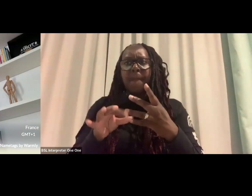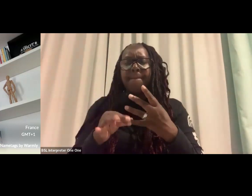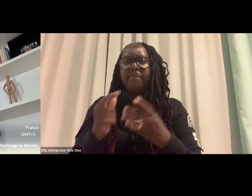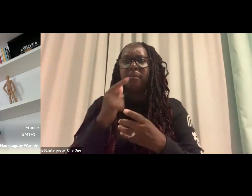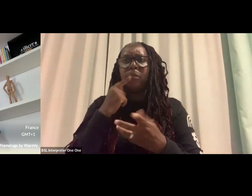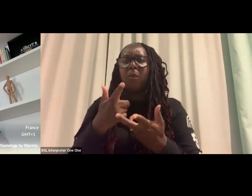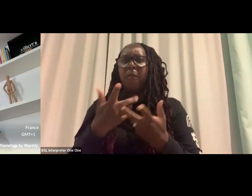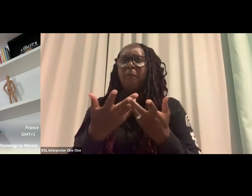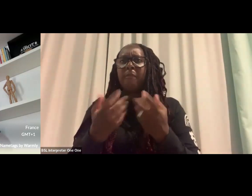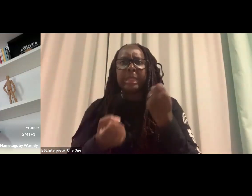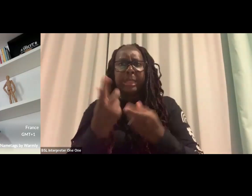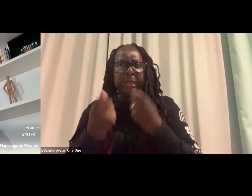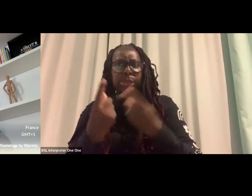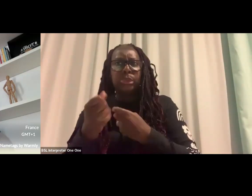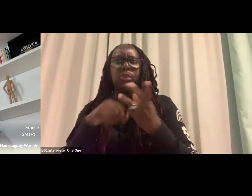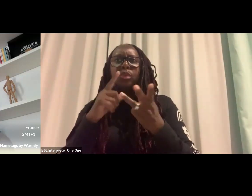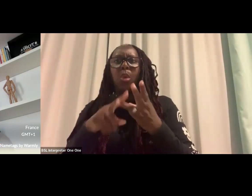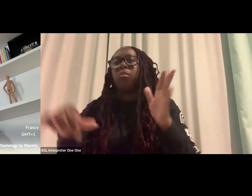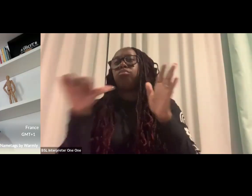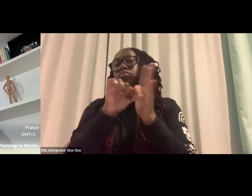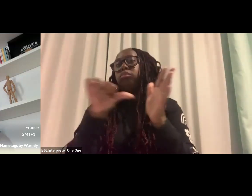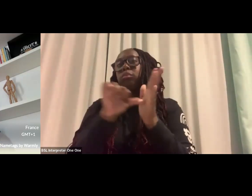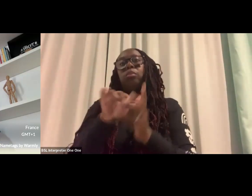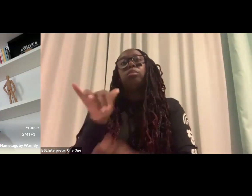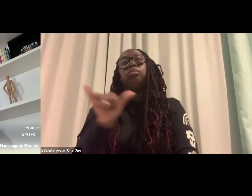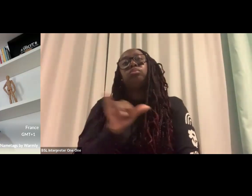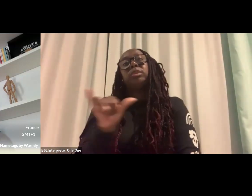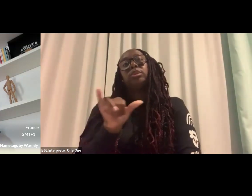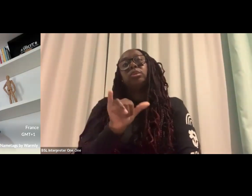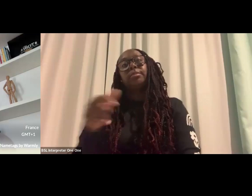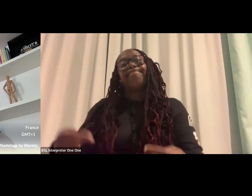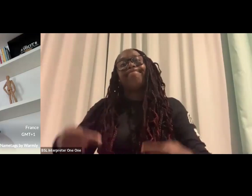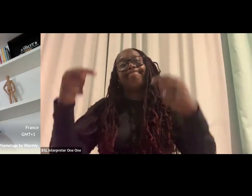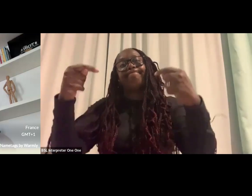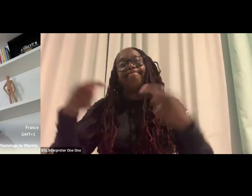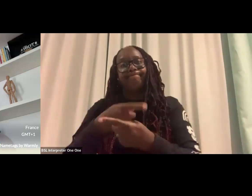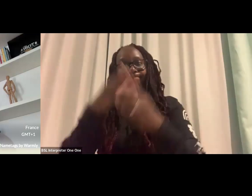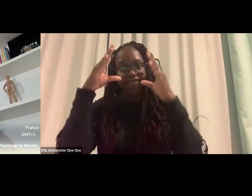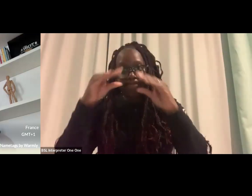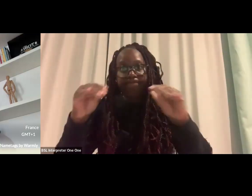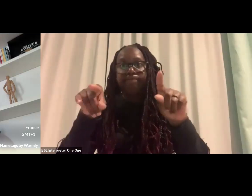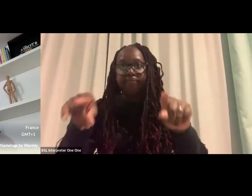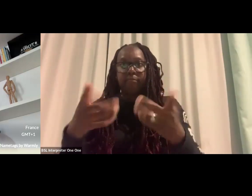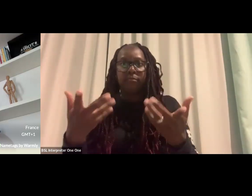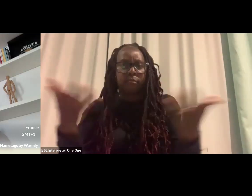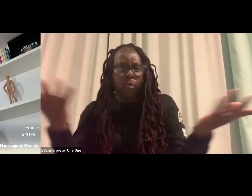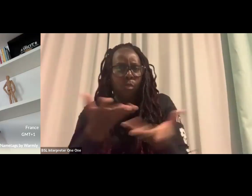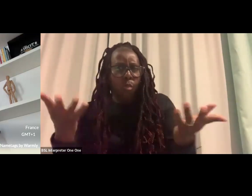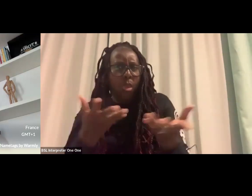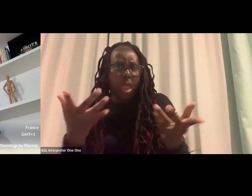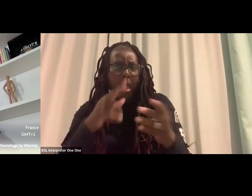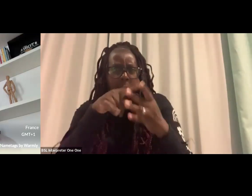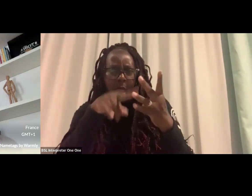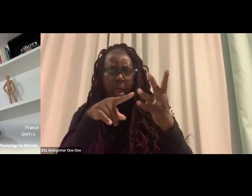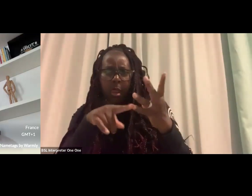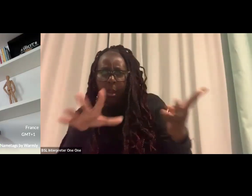are we really looking at addressing the root causes of the issues that are challenging us? And where along that river are we